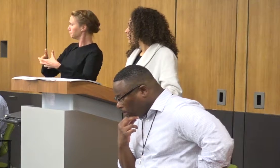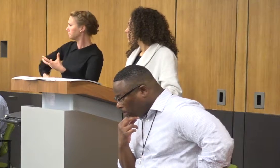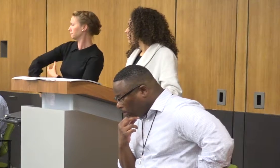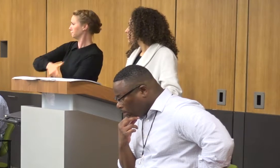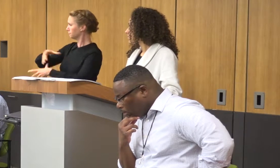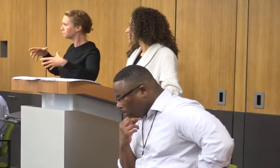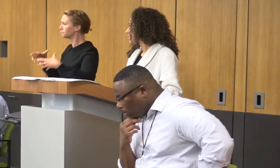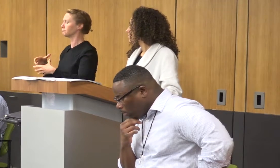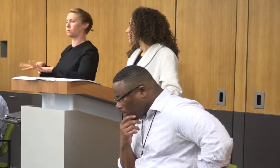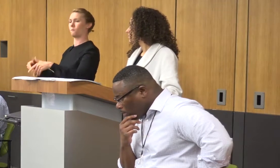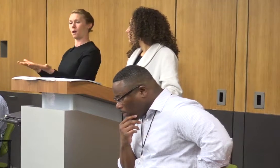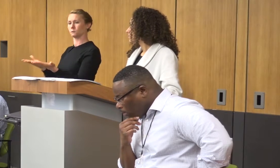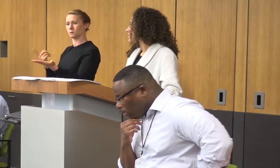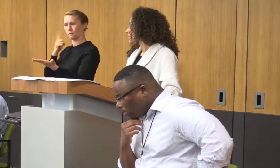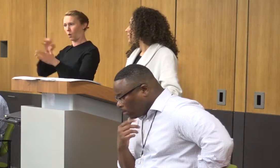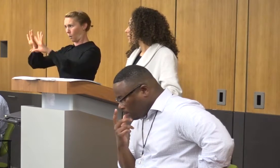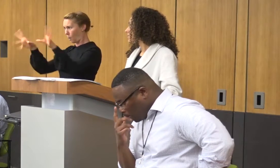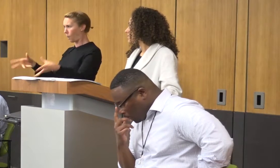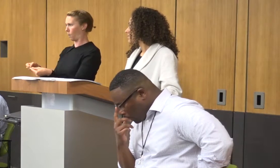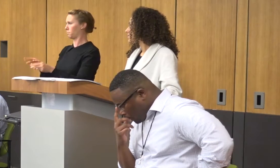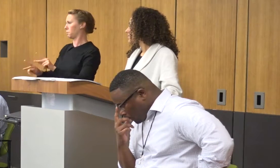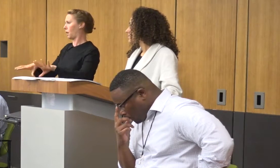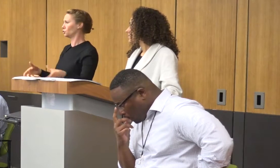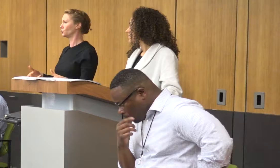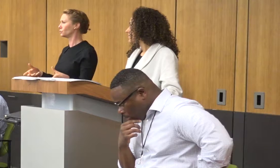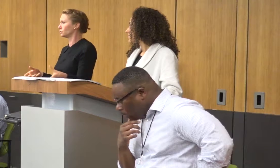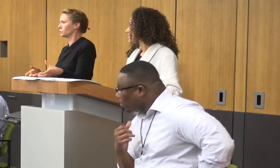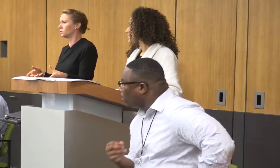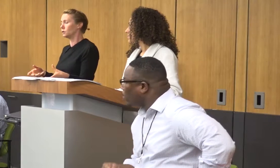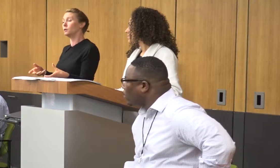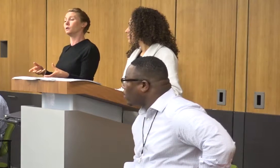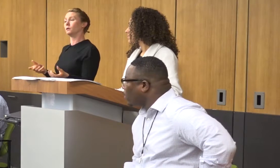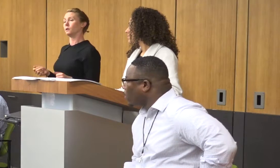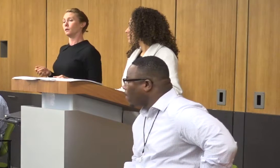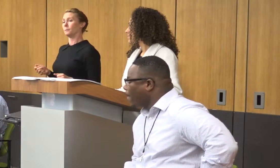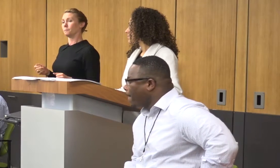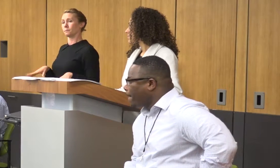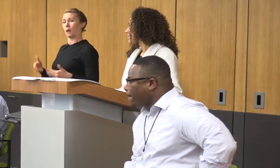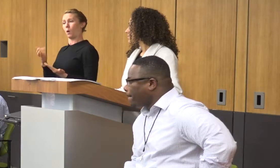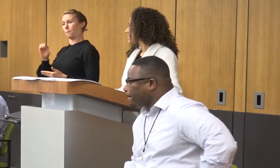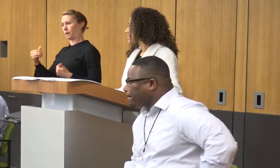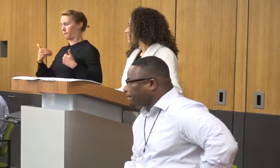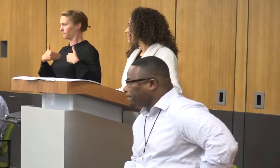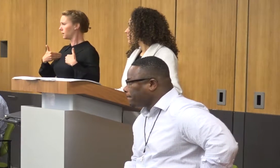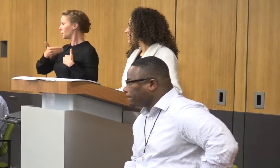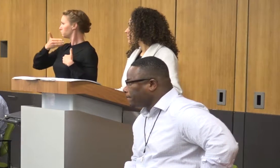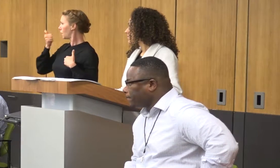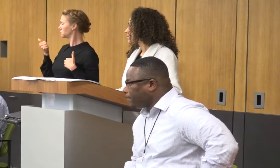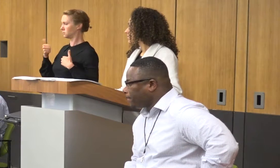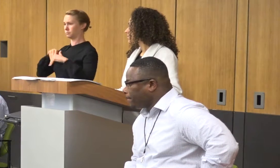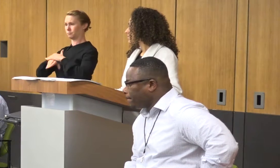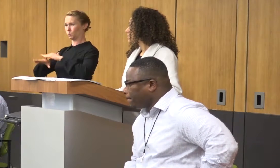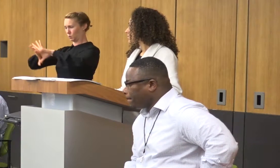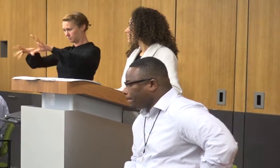the more of a bigger population, if you will, and really giving these companies the best of the population